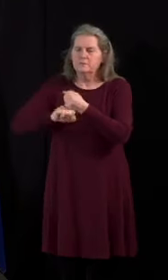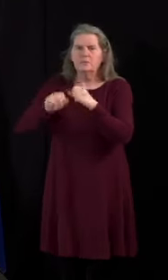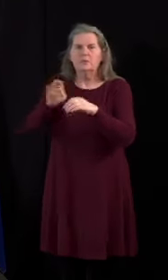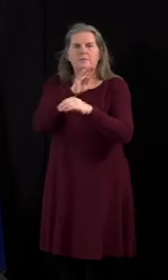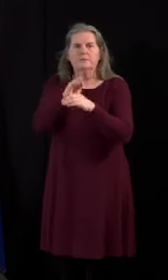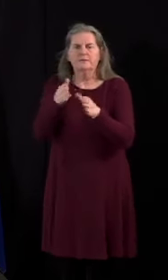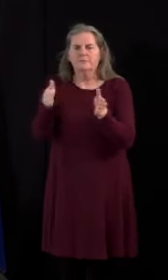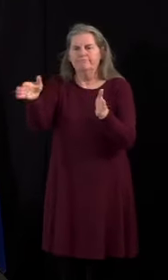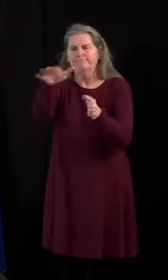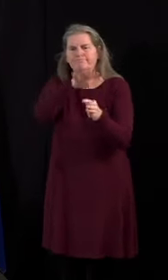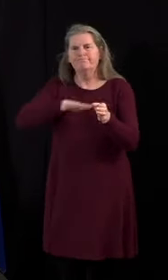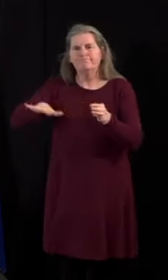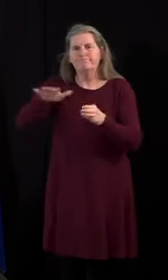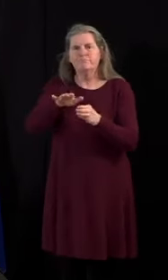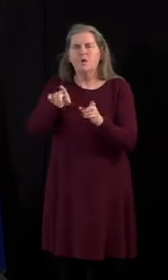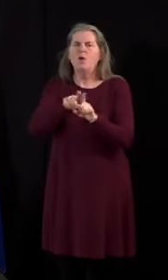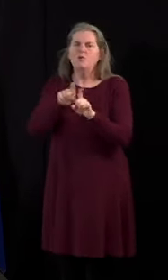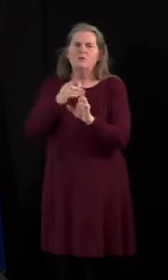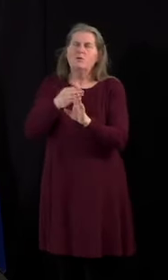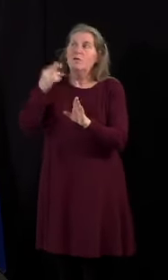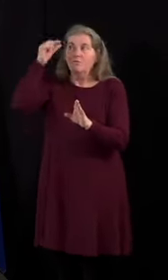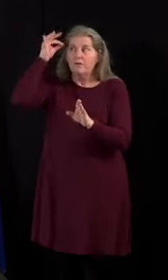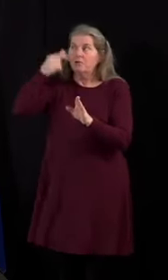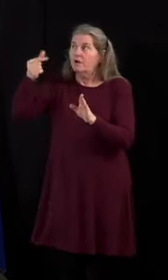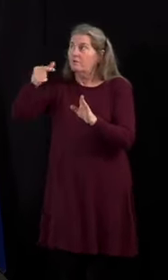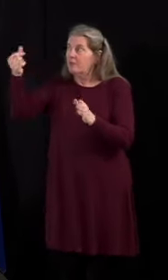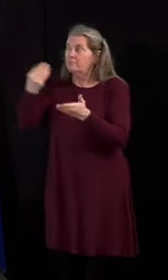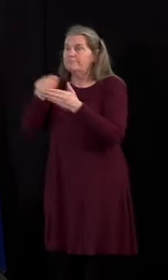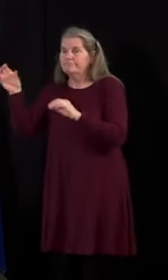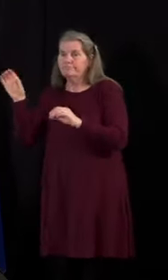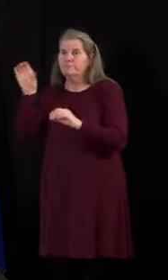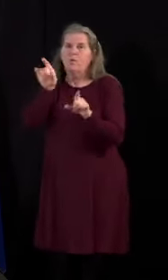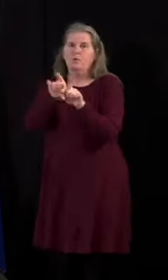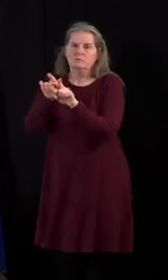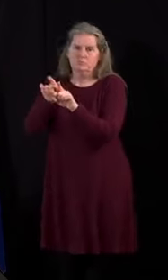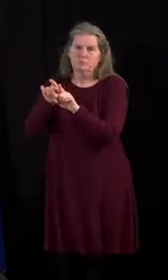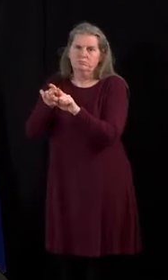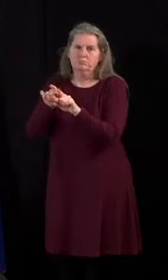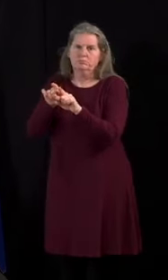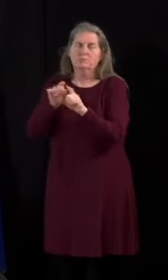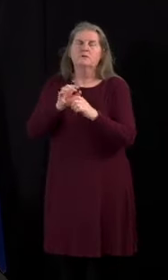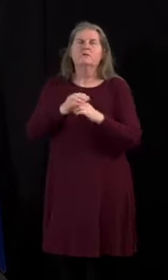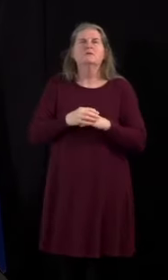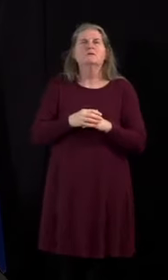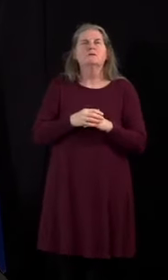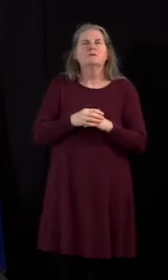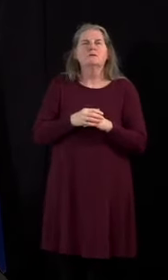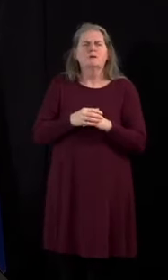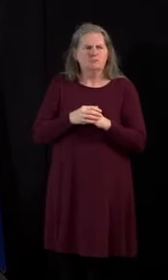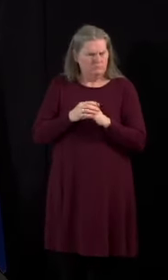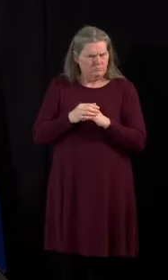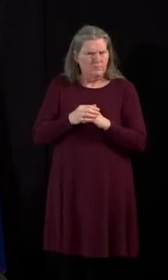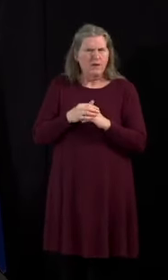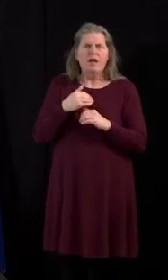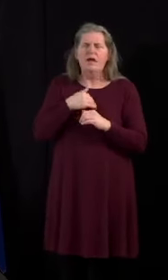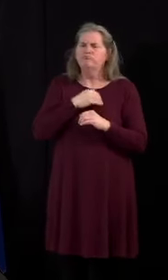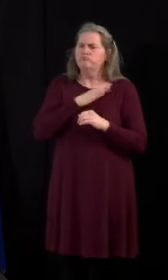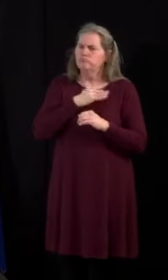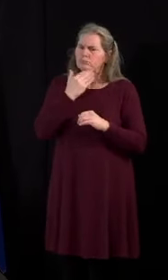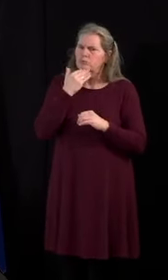businesses. This is in addition to what the federal government is offering. We've also had very positive